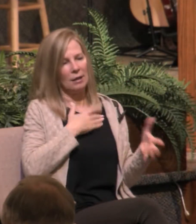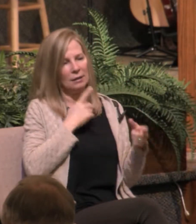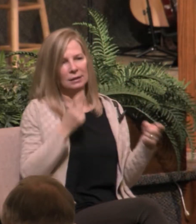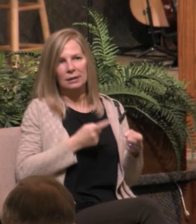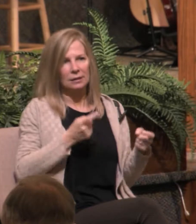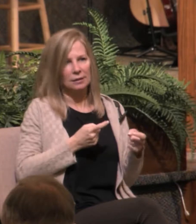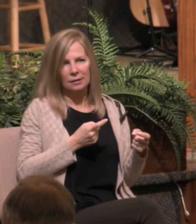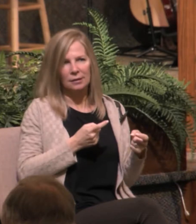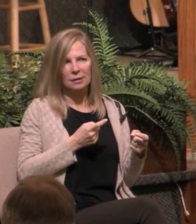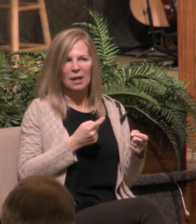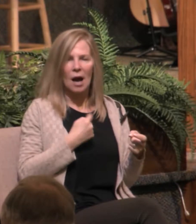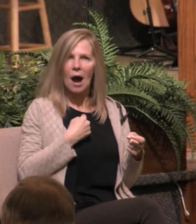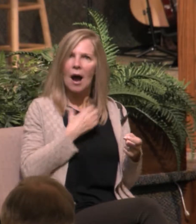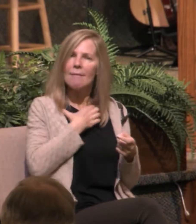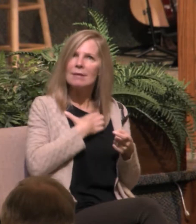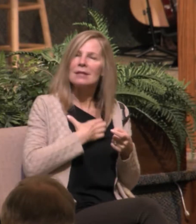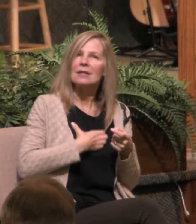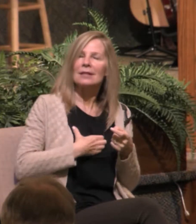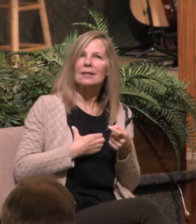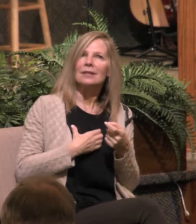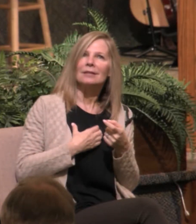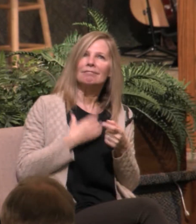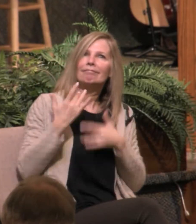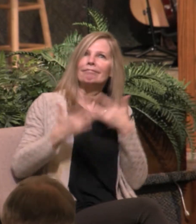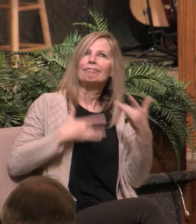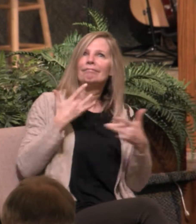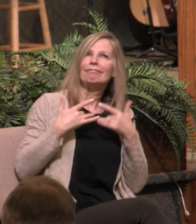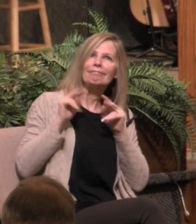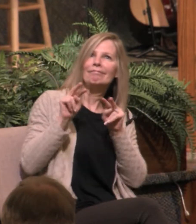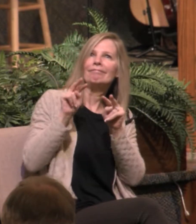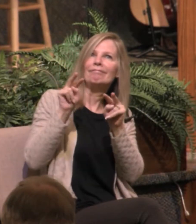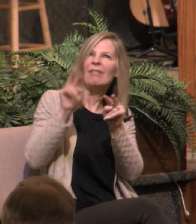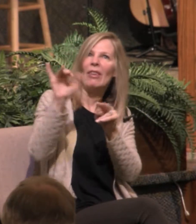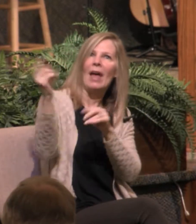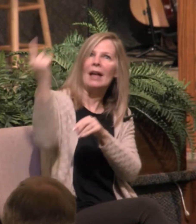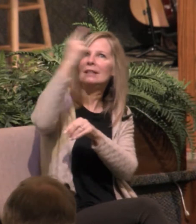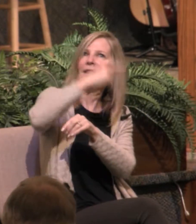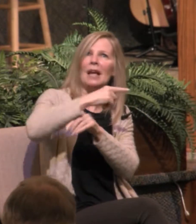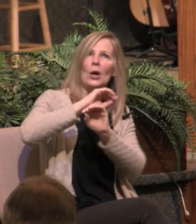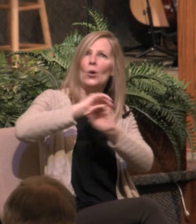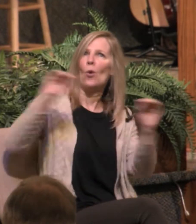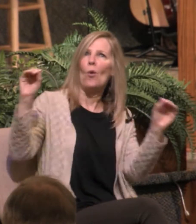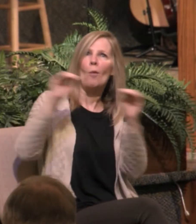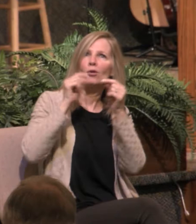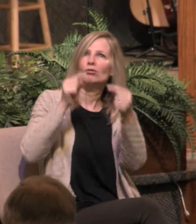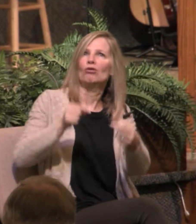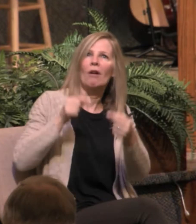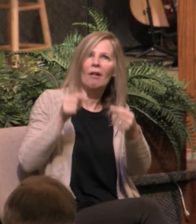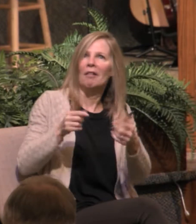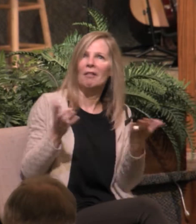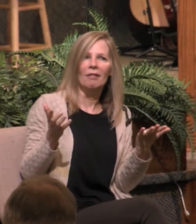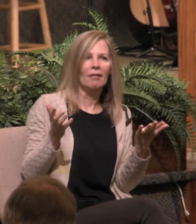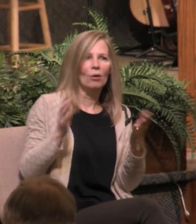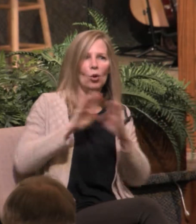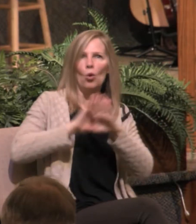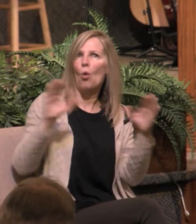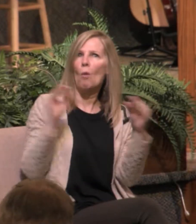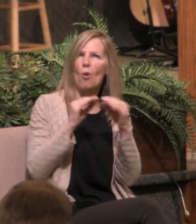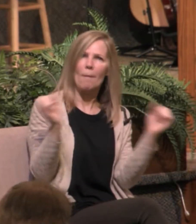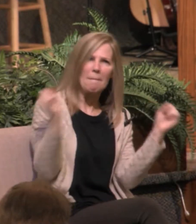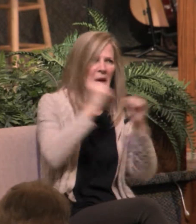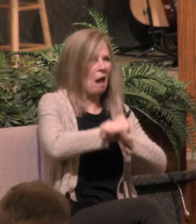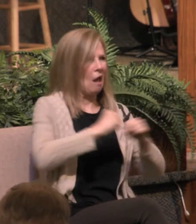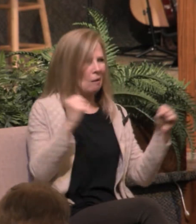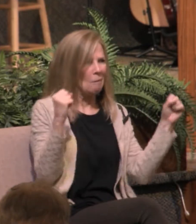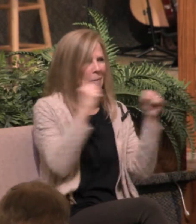I long for the day when I won't have those struggles. I long for the day when there isn't a battle against the